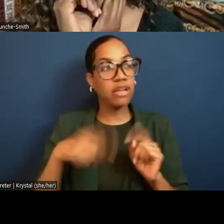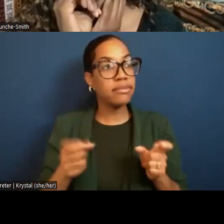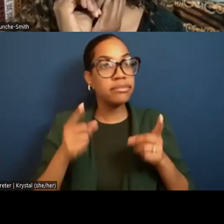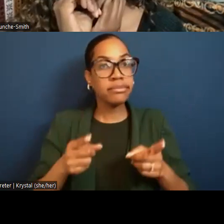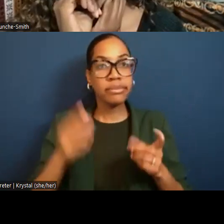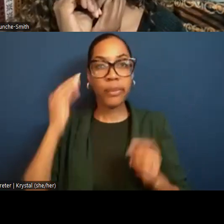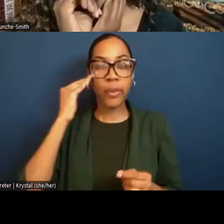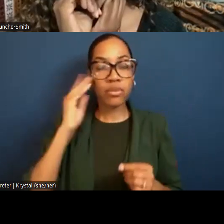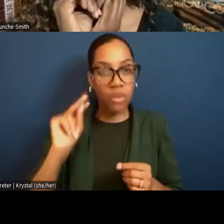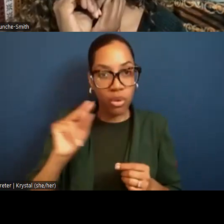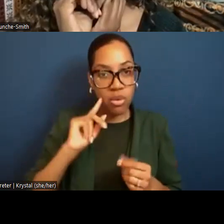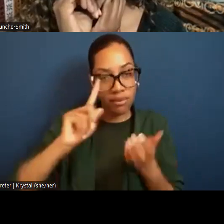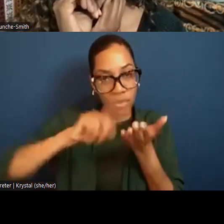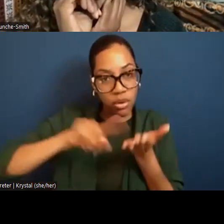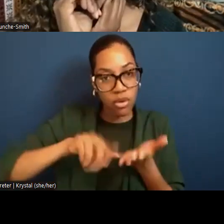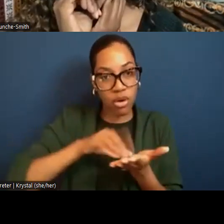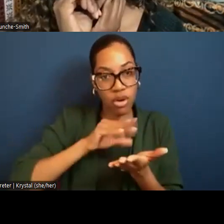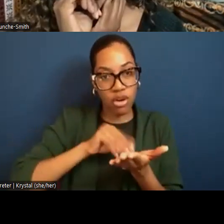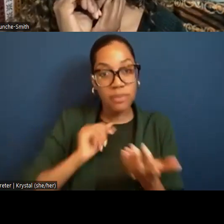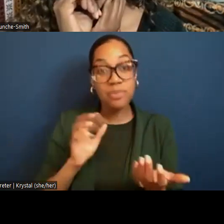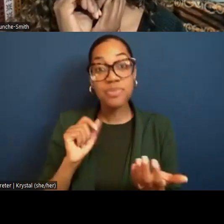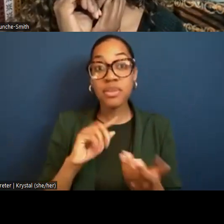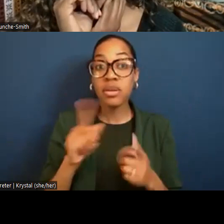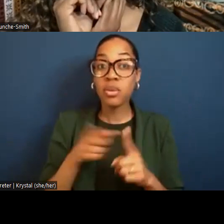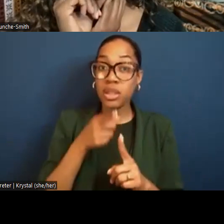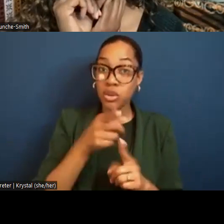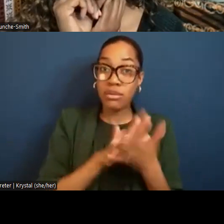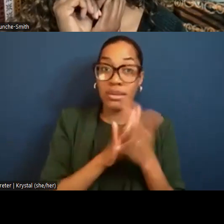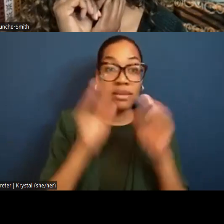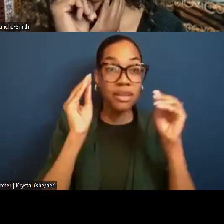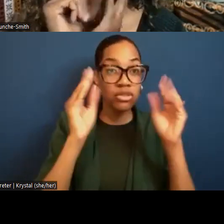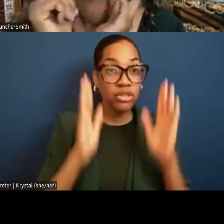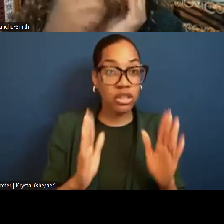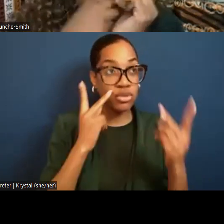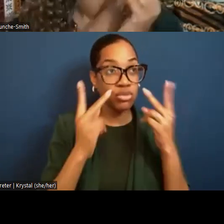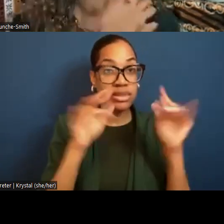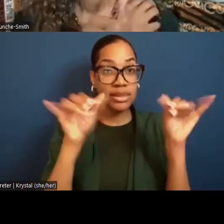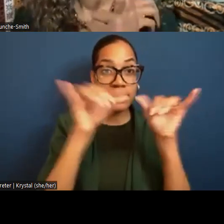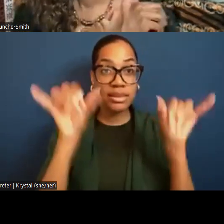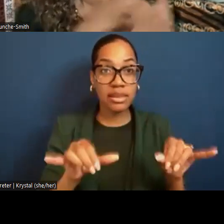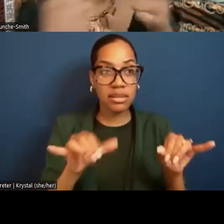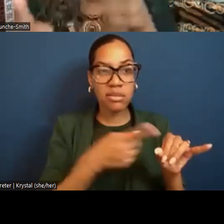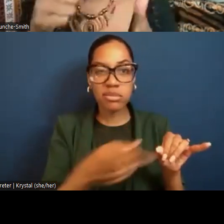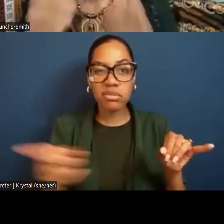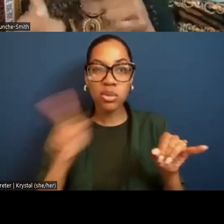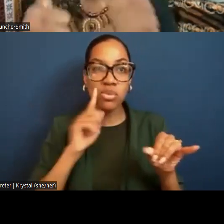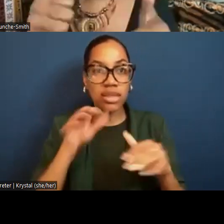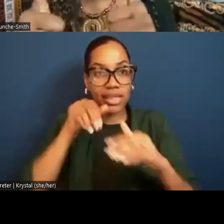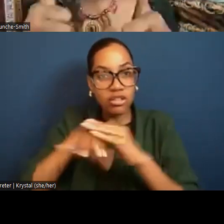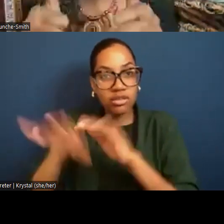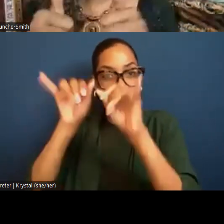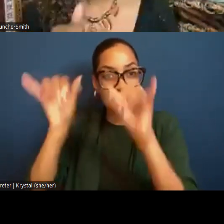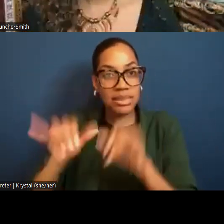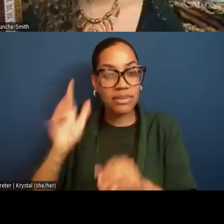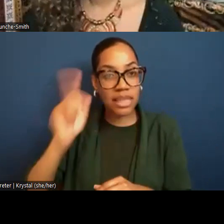can educate our way out of this mess. Right. That if it's the case, human beings created the systems in which we live now, we as human beings can create something different. Right. And so we have to